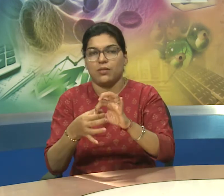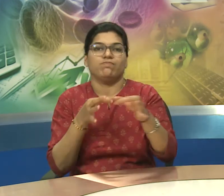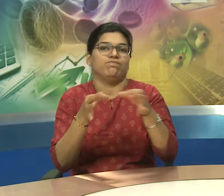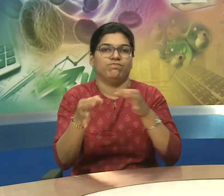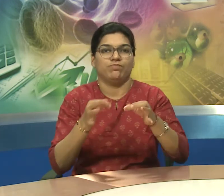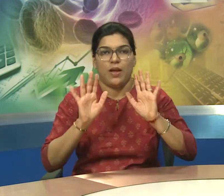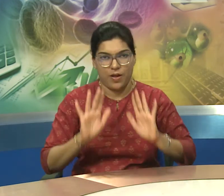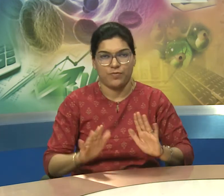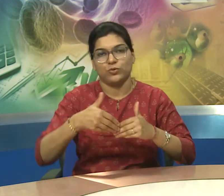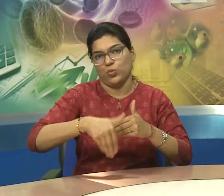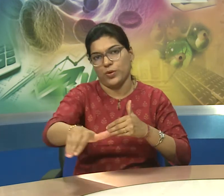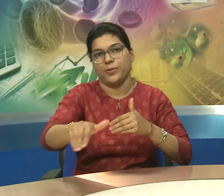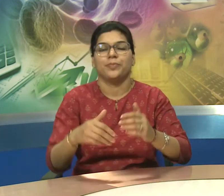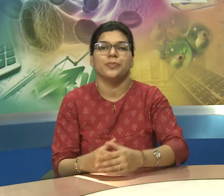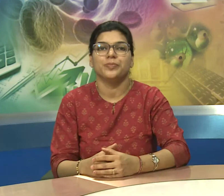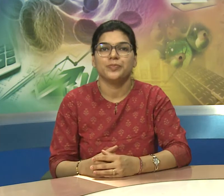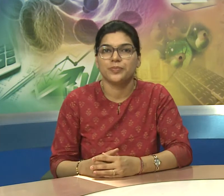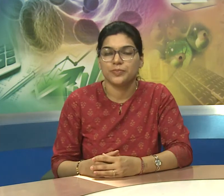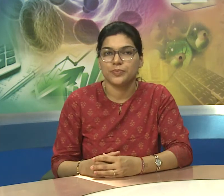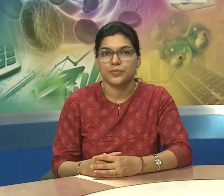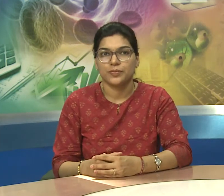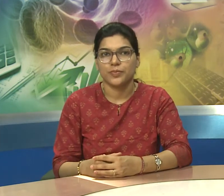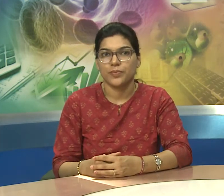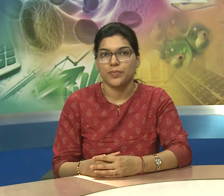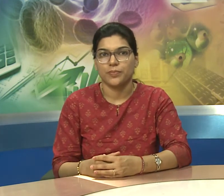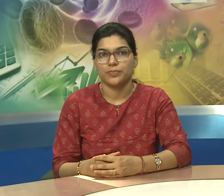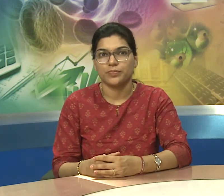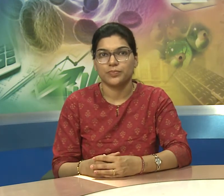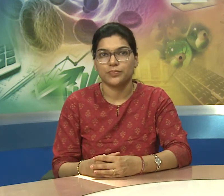There are different functions of the wholesaler. Let's explain in detail.